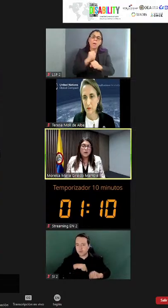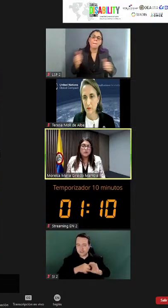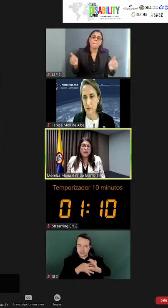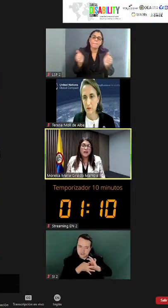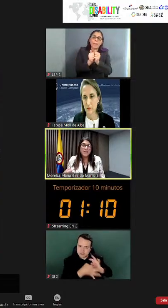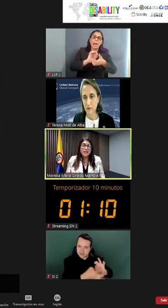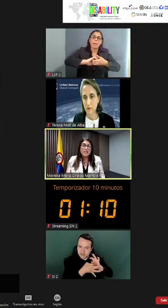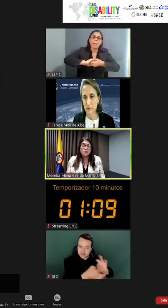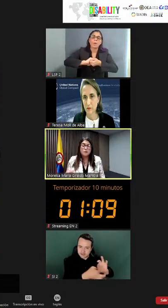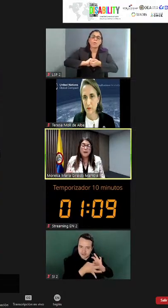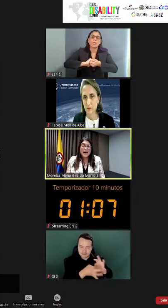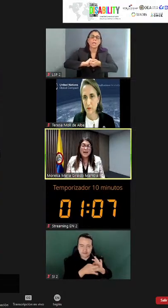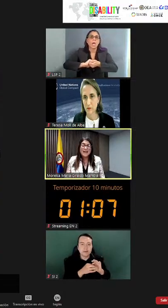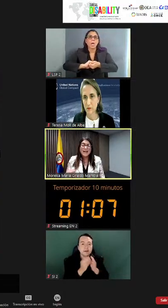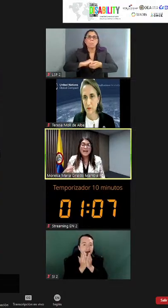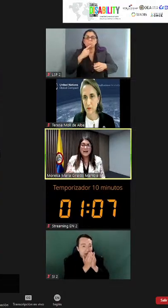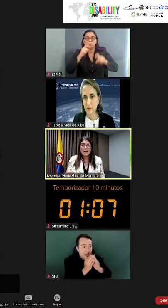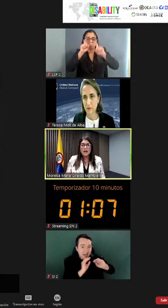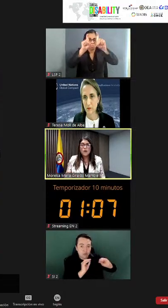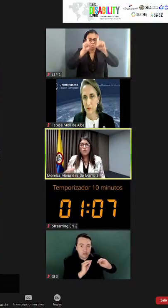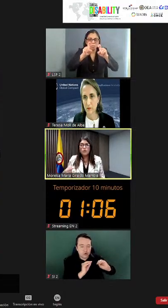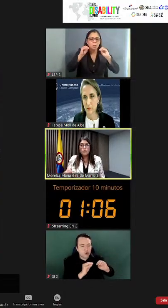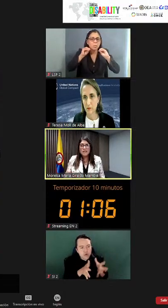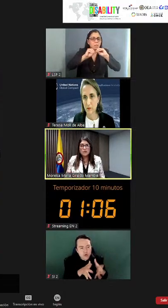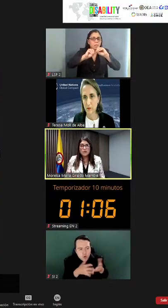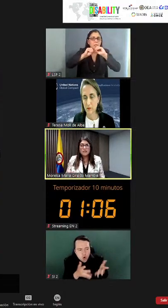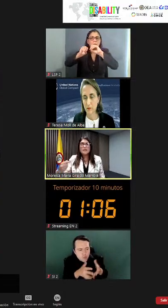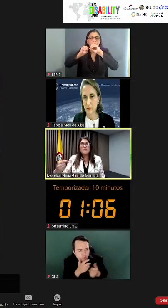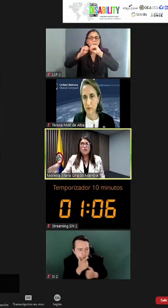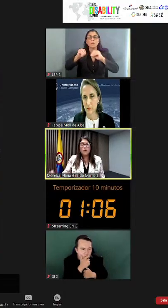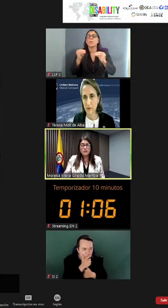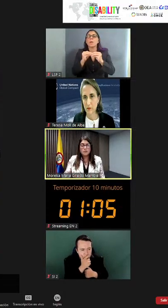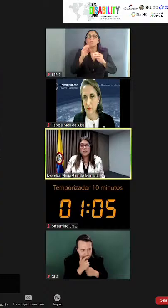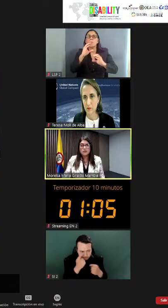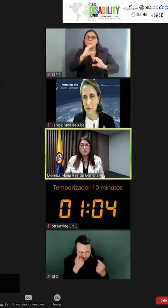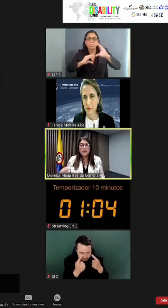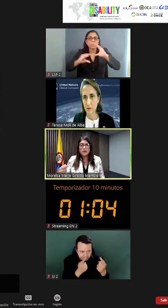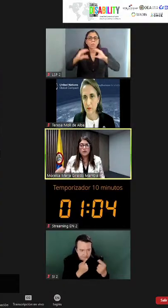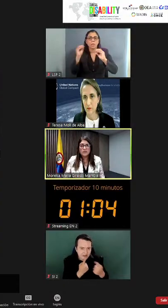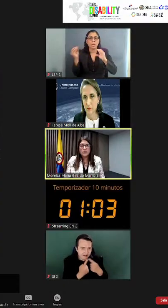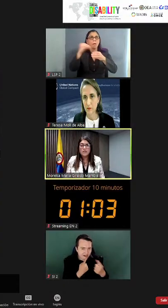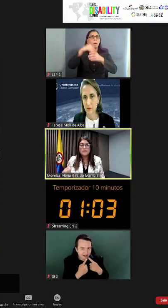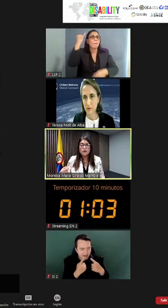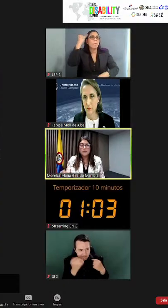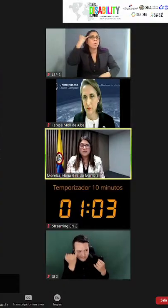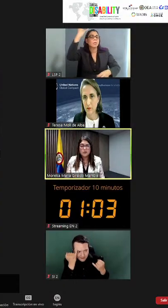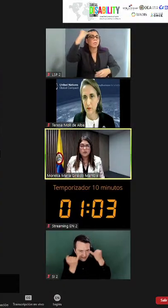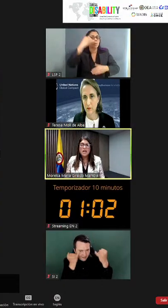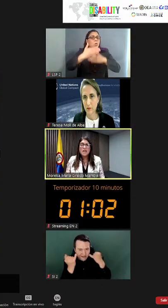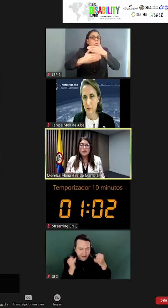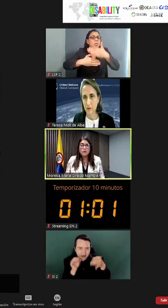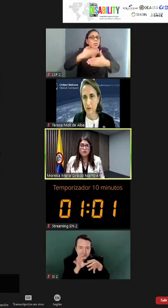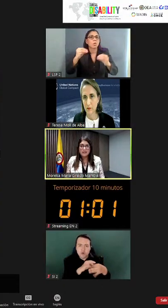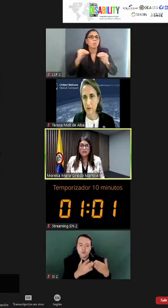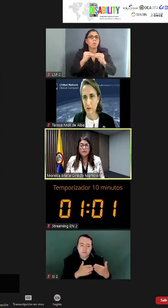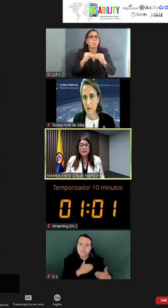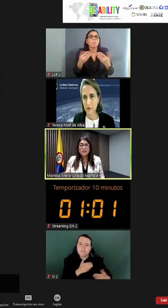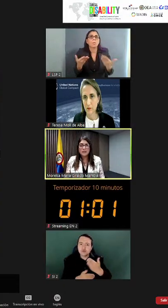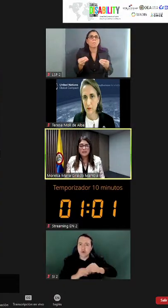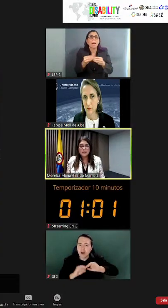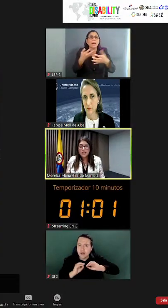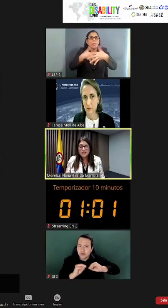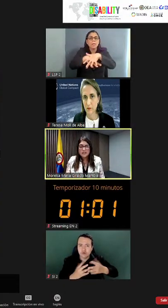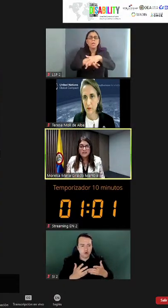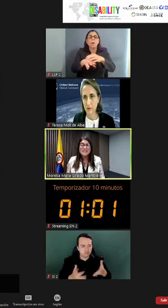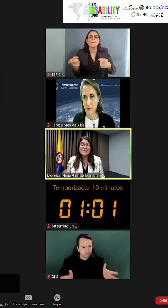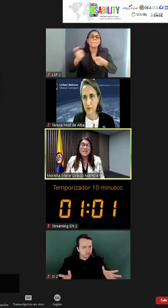continue working with the education sector to continue working on mechanisms to generate better processes of education